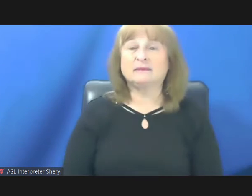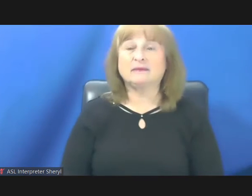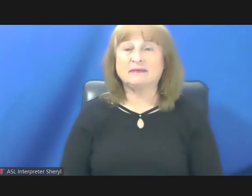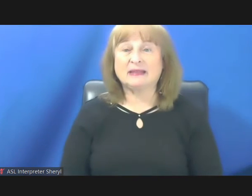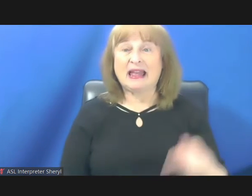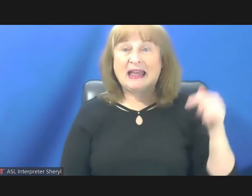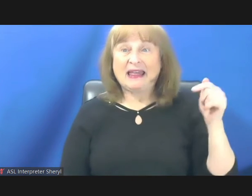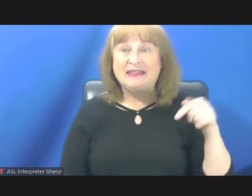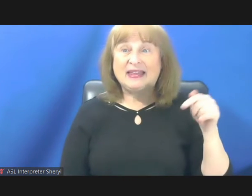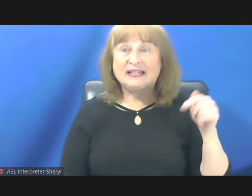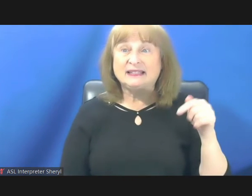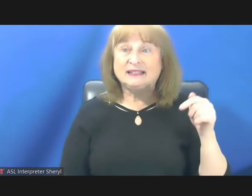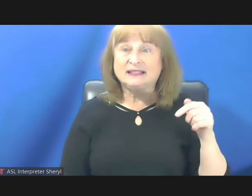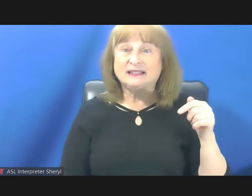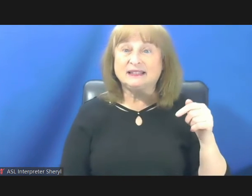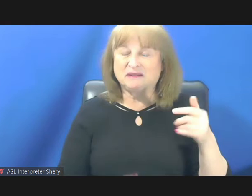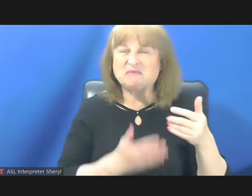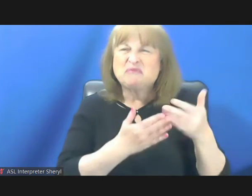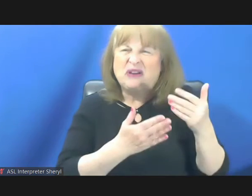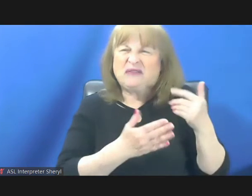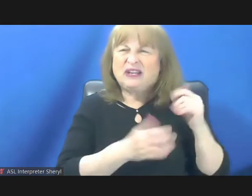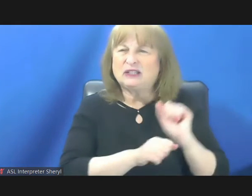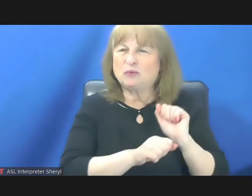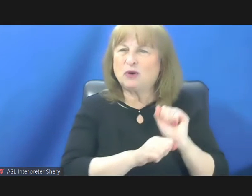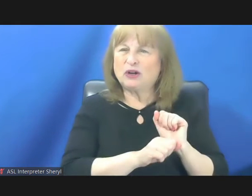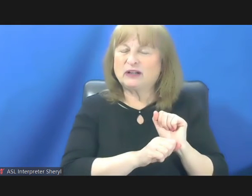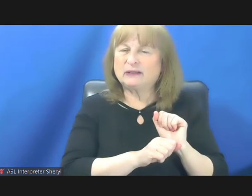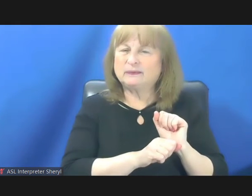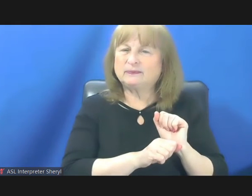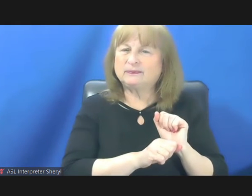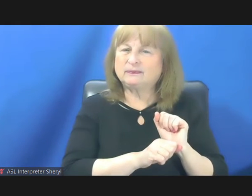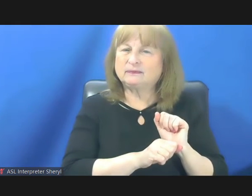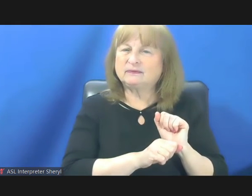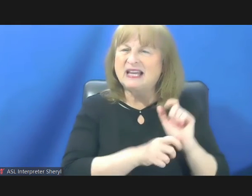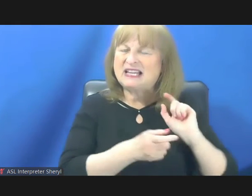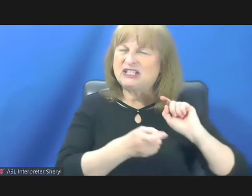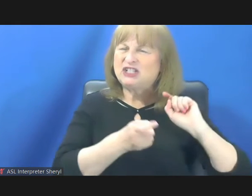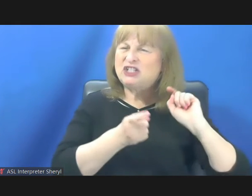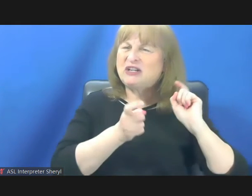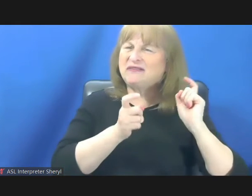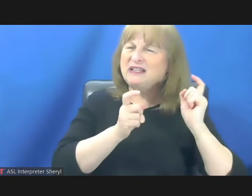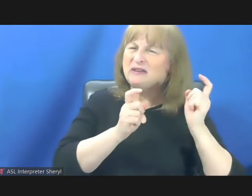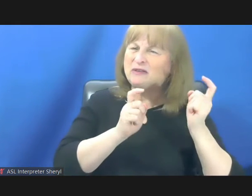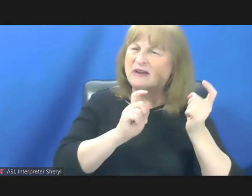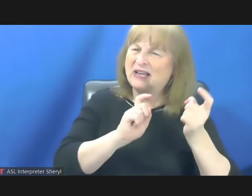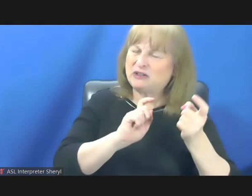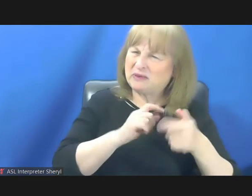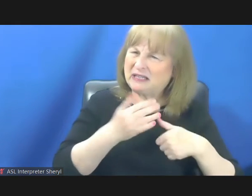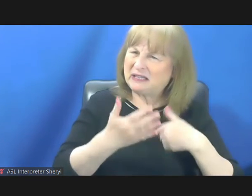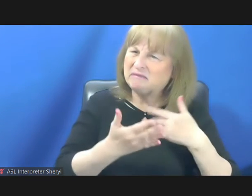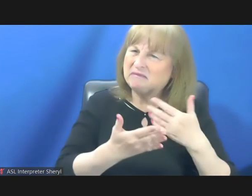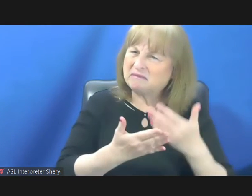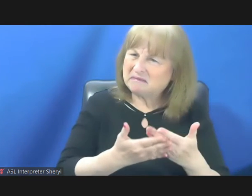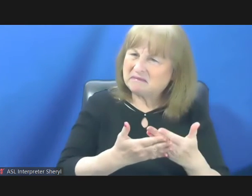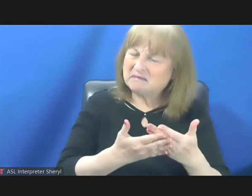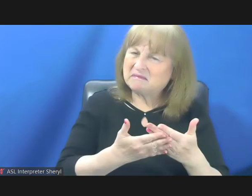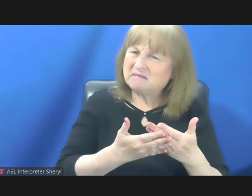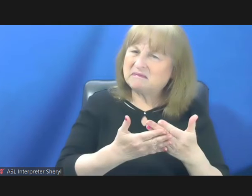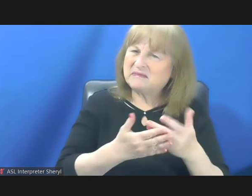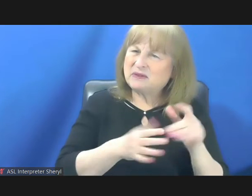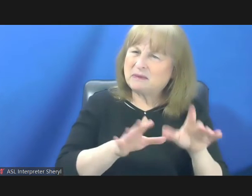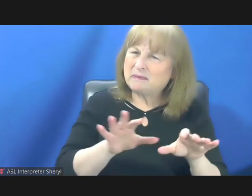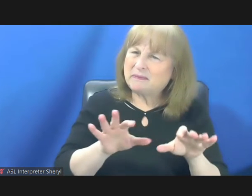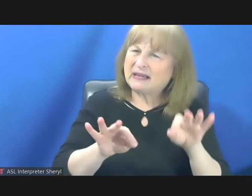this previous work then shifted gradually towards just